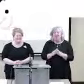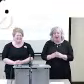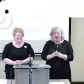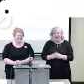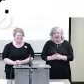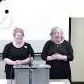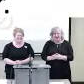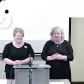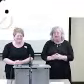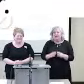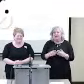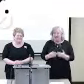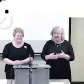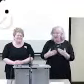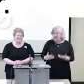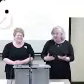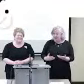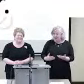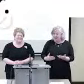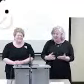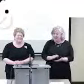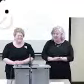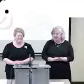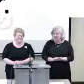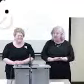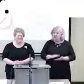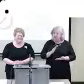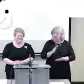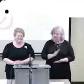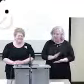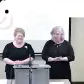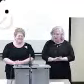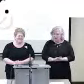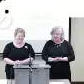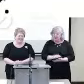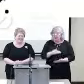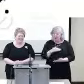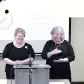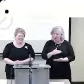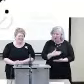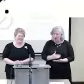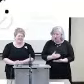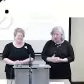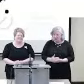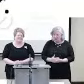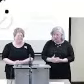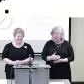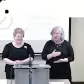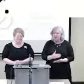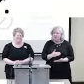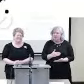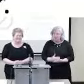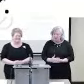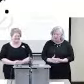on a not now list and complete it later what that means you can stay focused you know you have your priorities